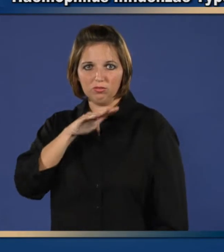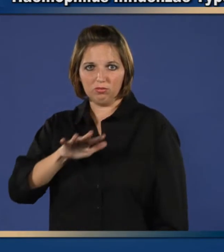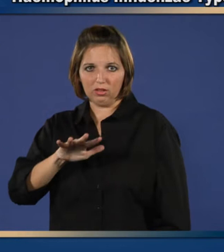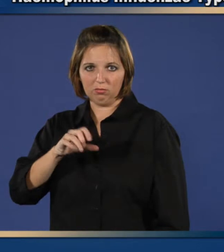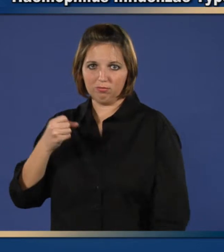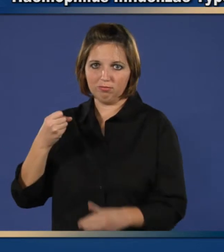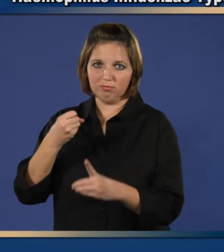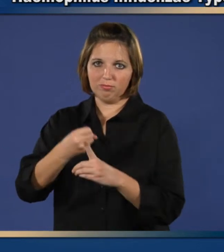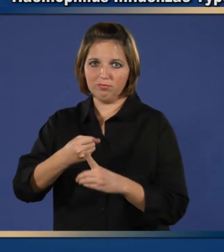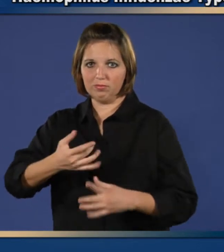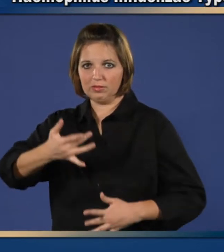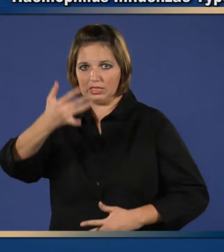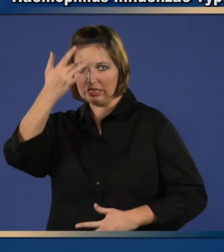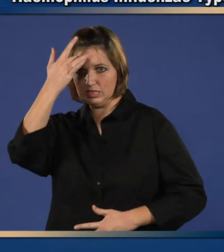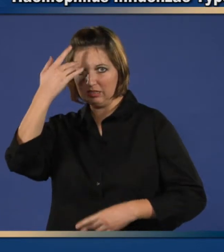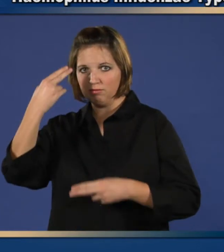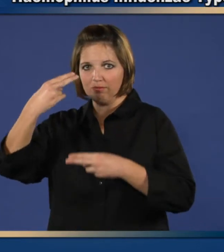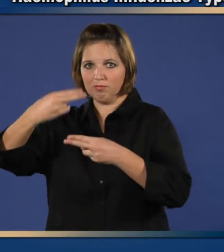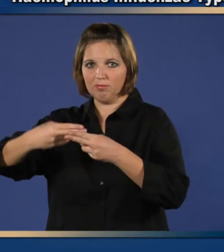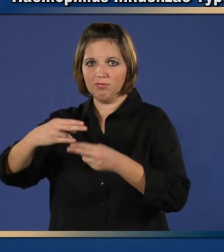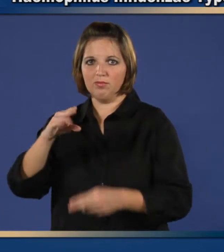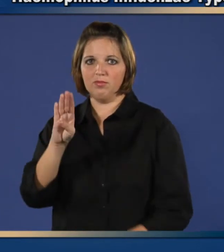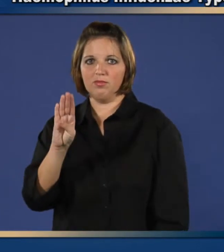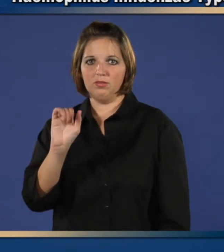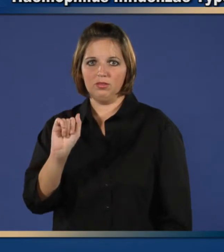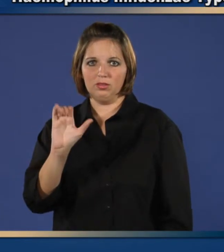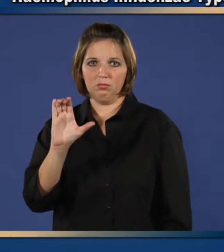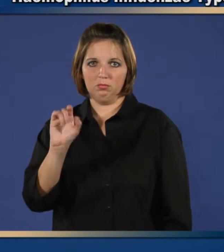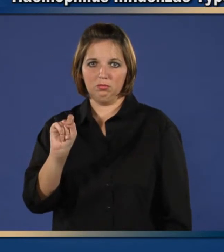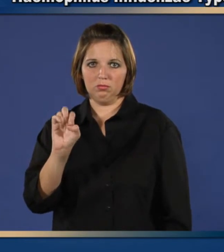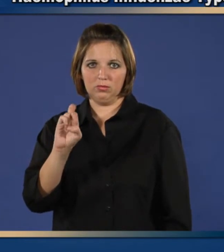years old in the United States.